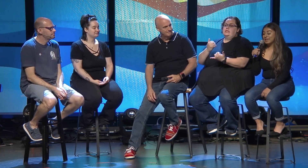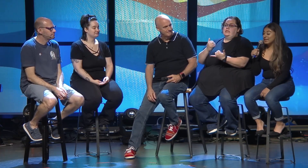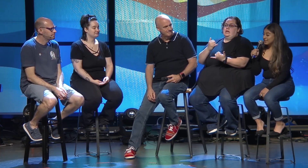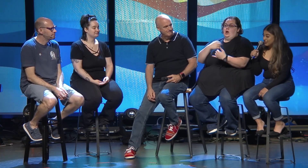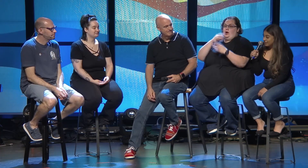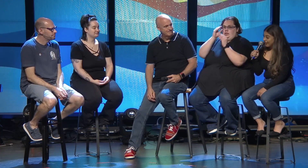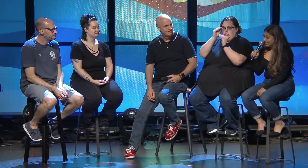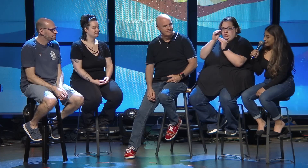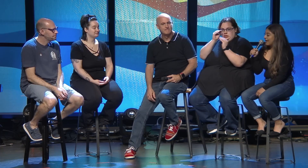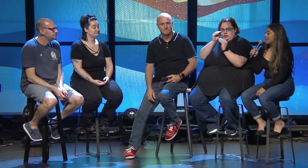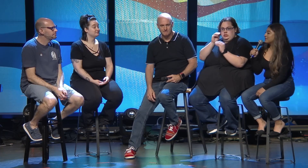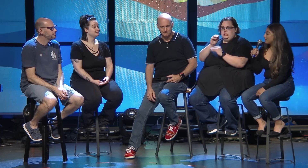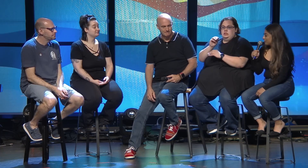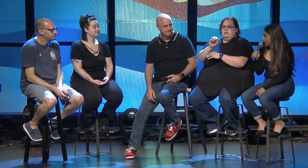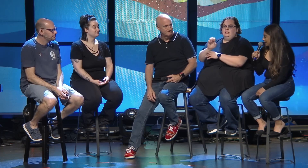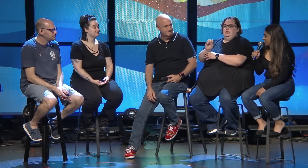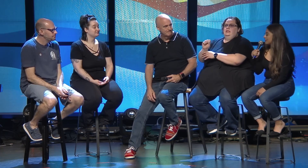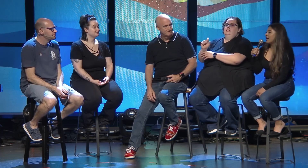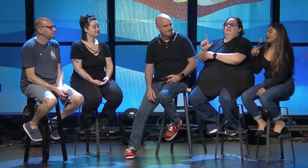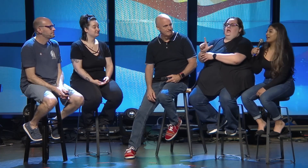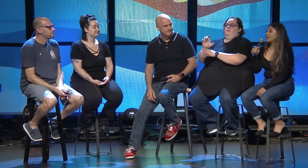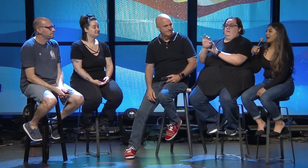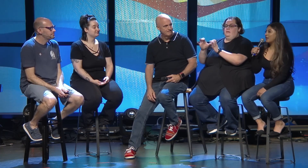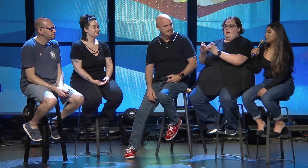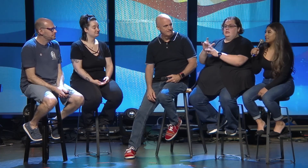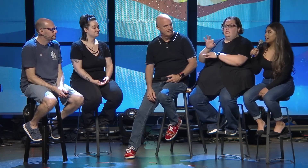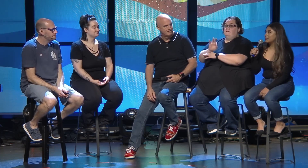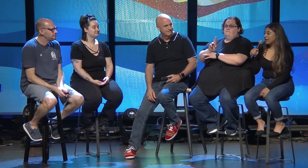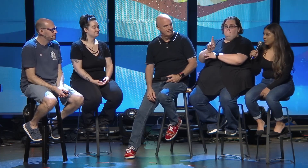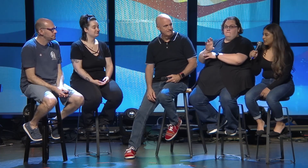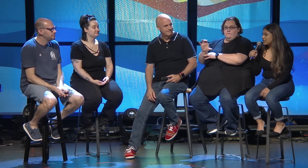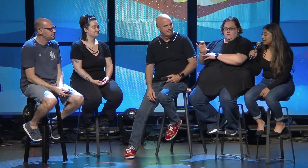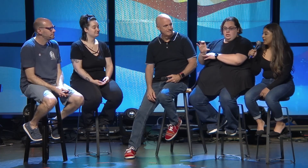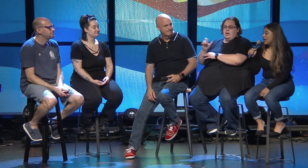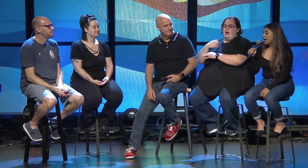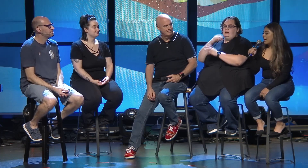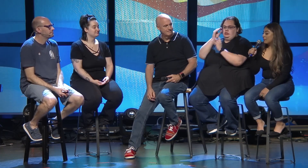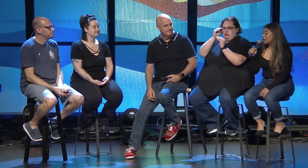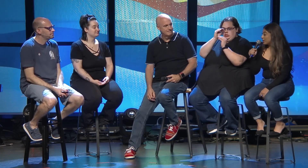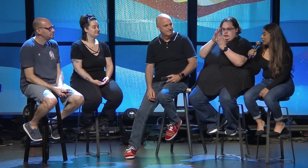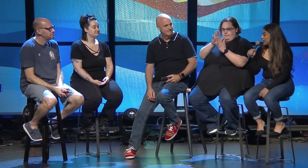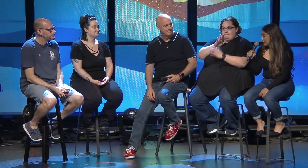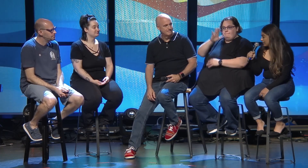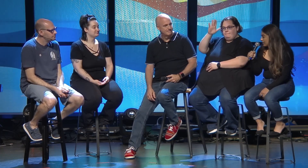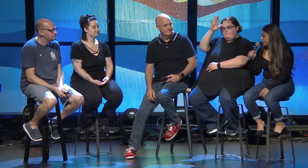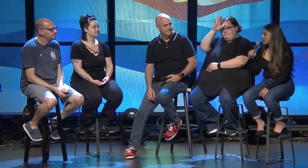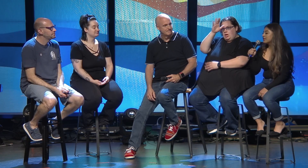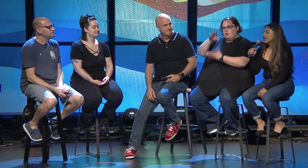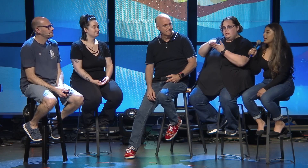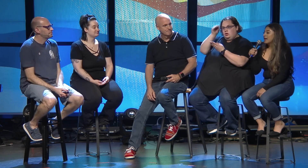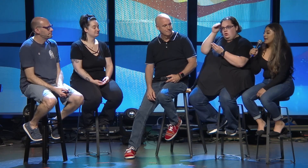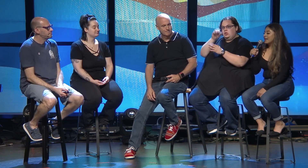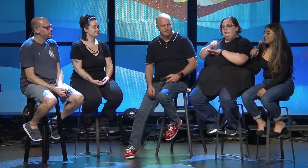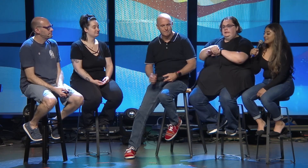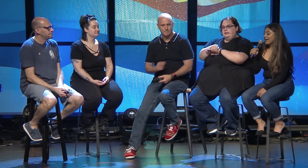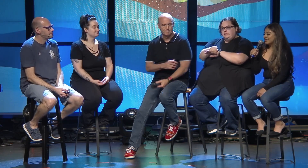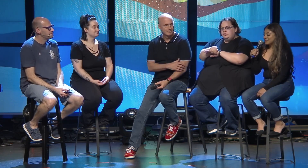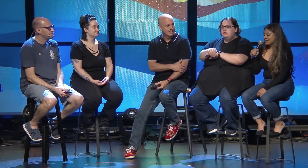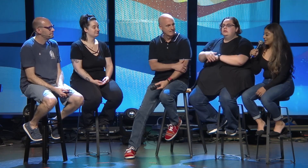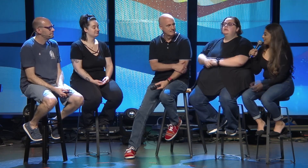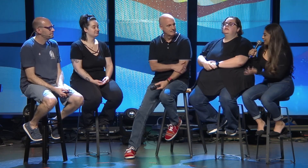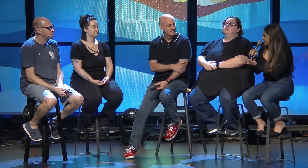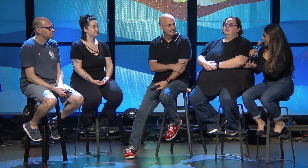an ESL class at Front Range. I help teach parents learn English. And